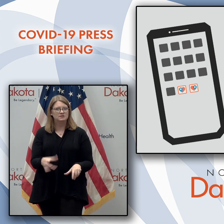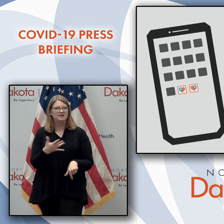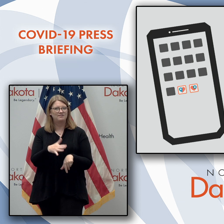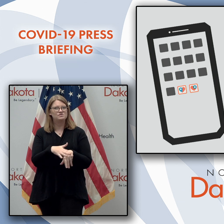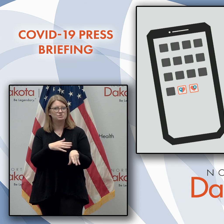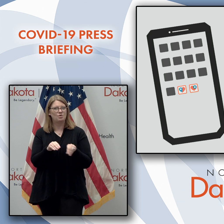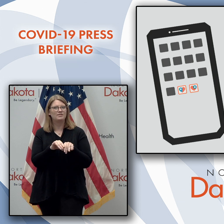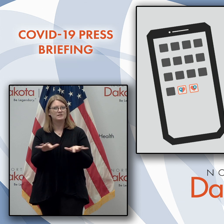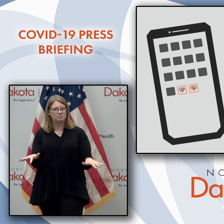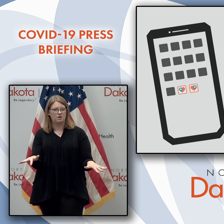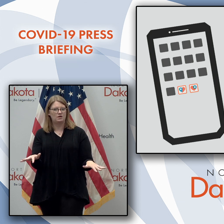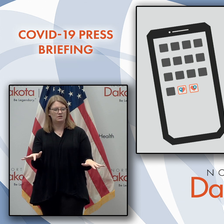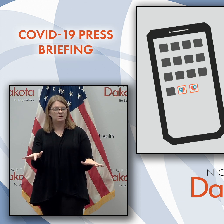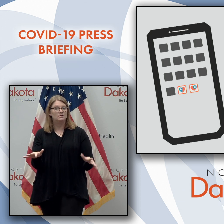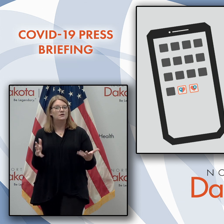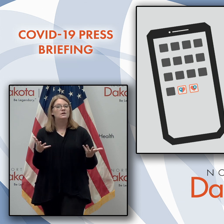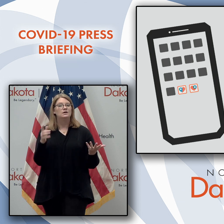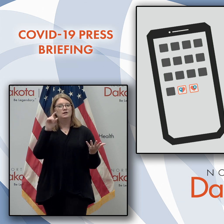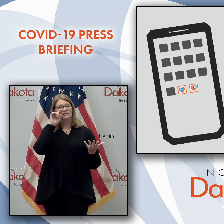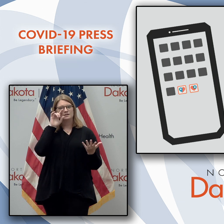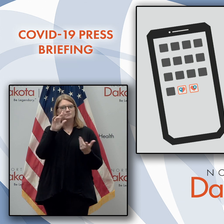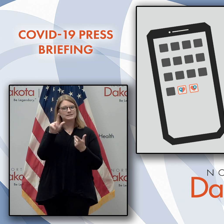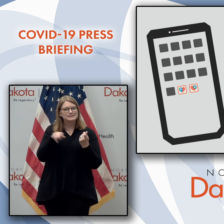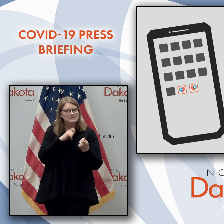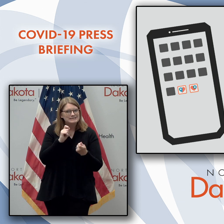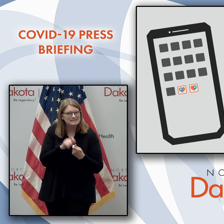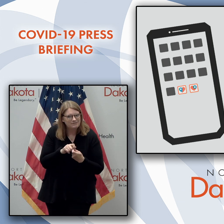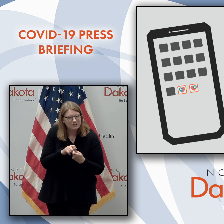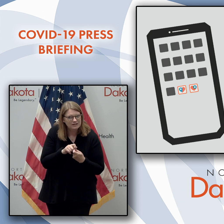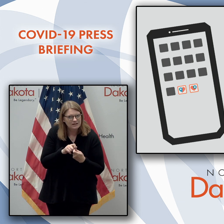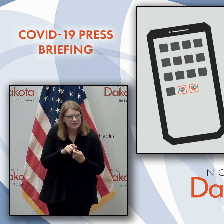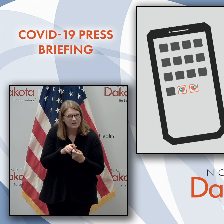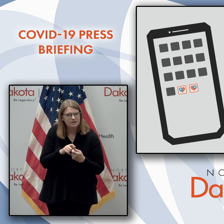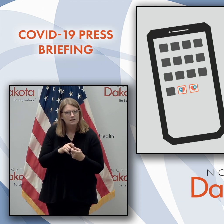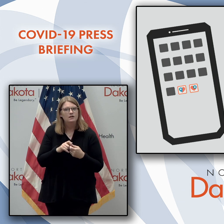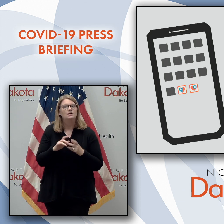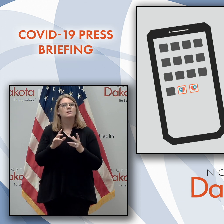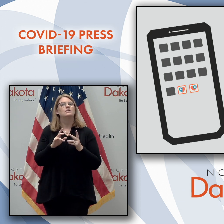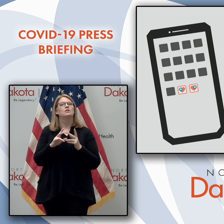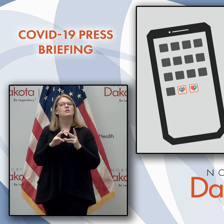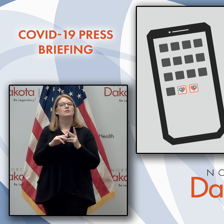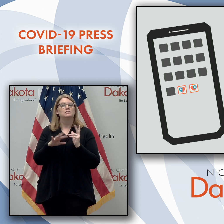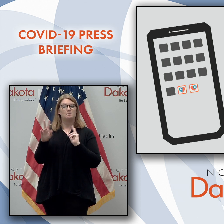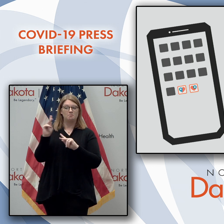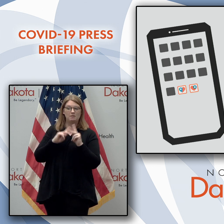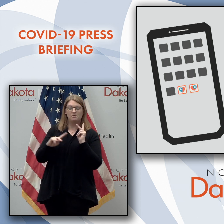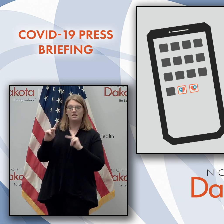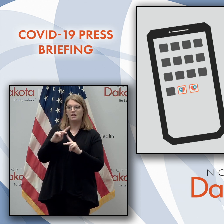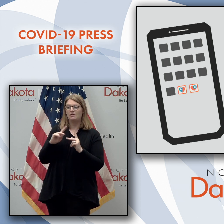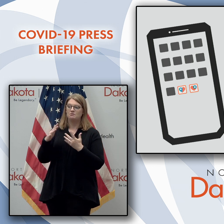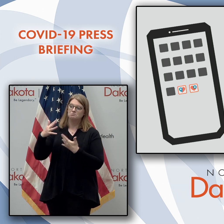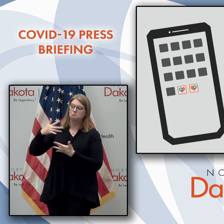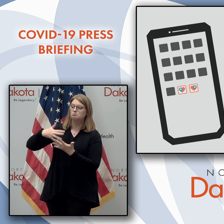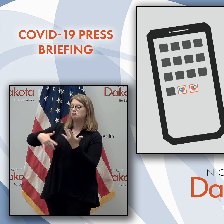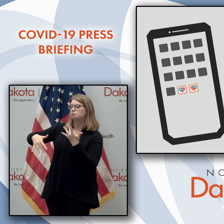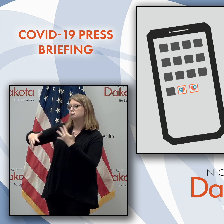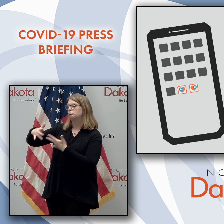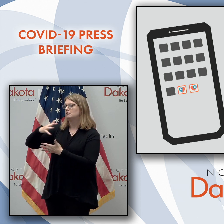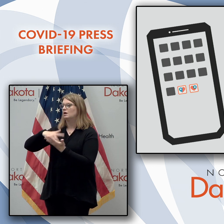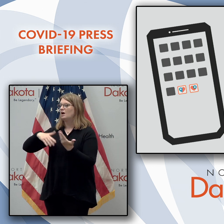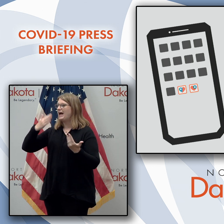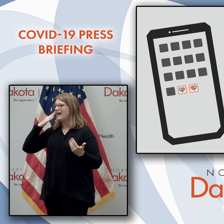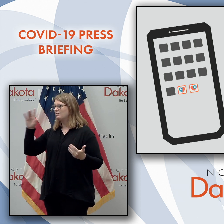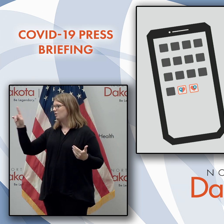the spread. And I think, and particularly in areas where we've got people that are socializing with people that you don't know and don't know their